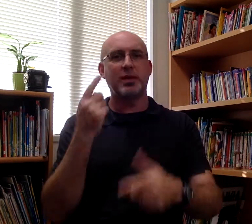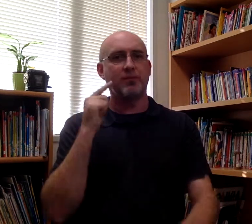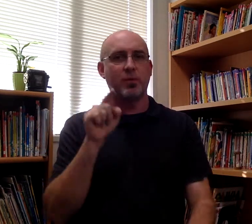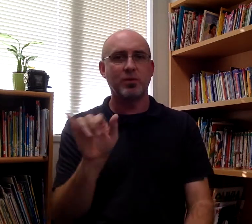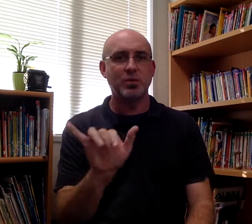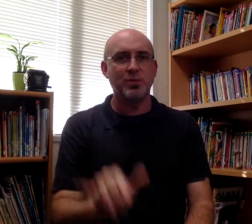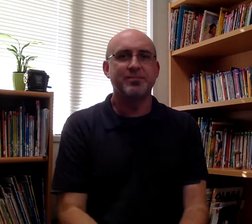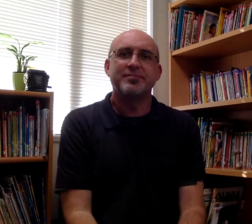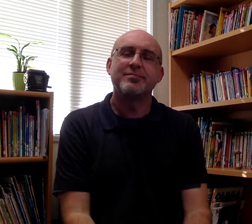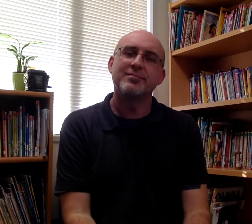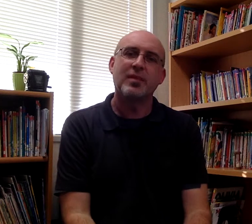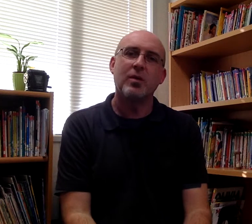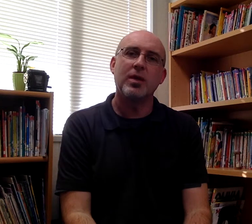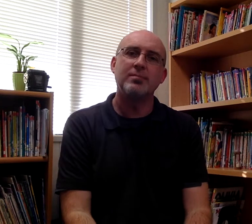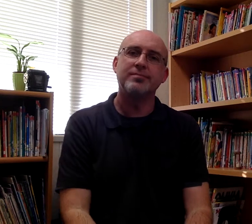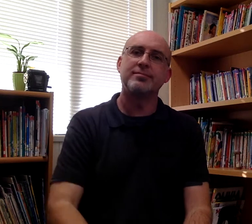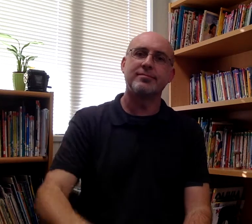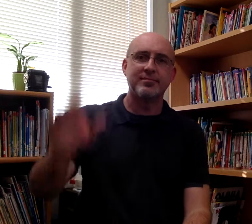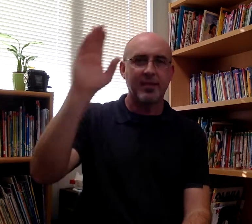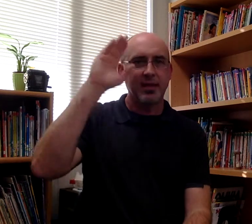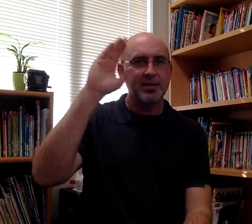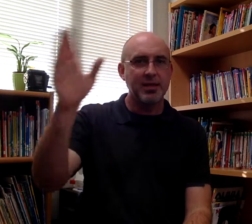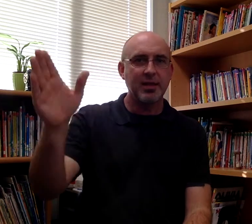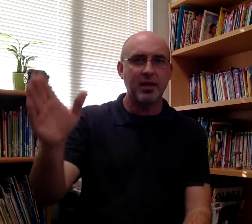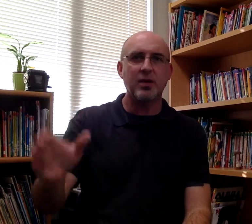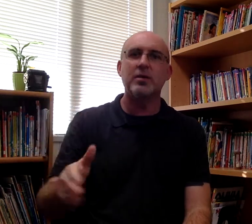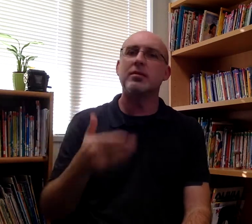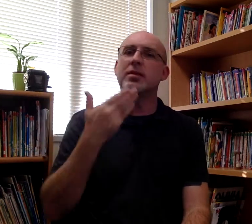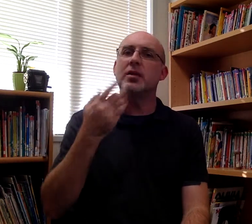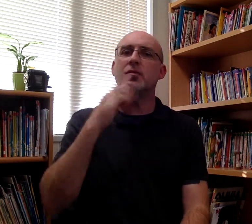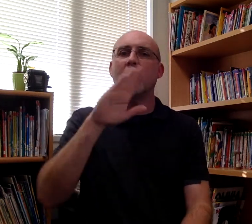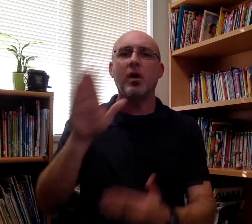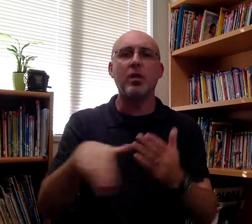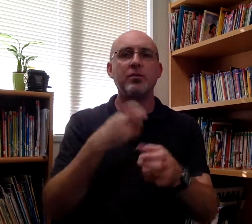for you too. All right? Take care. Thank you for all